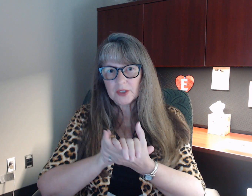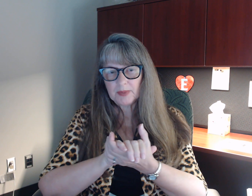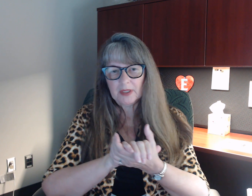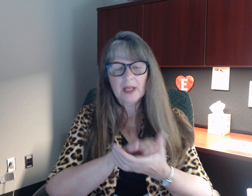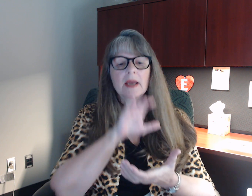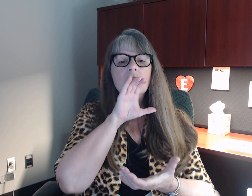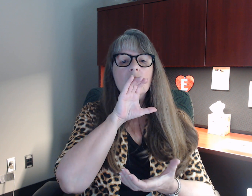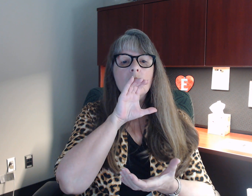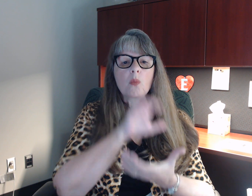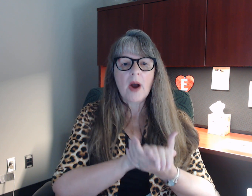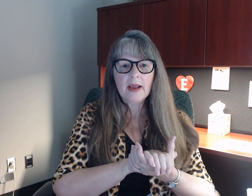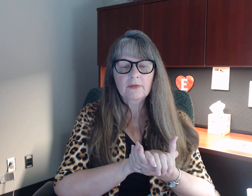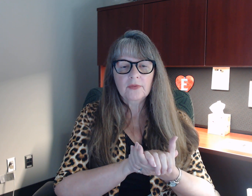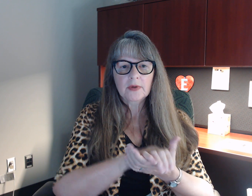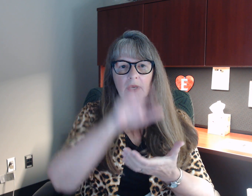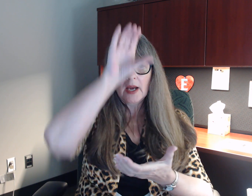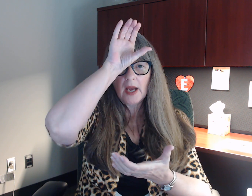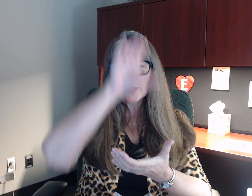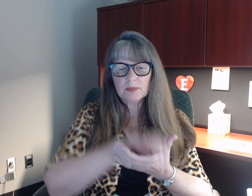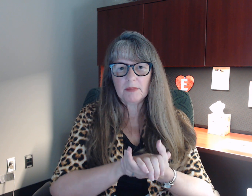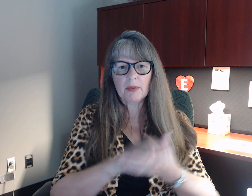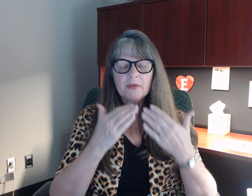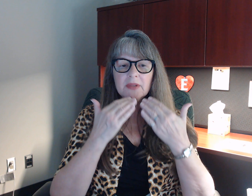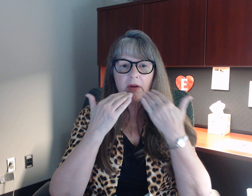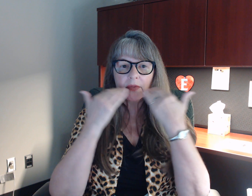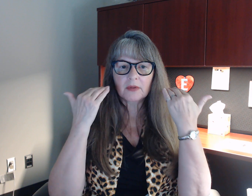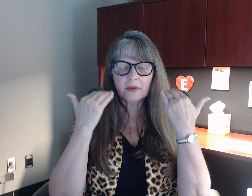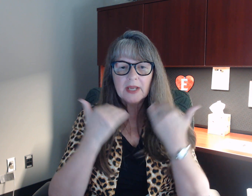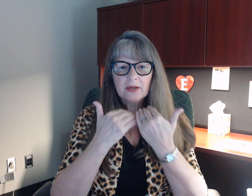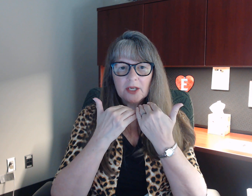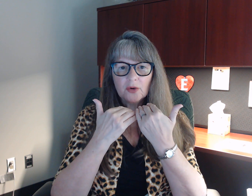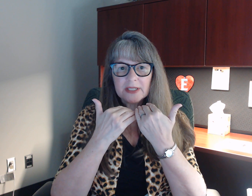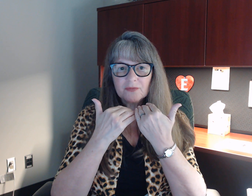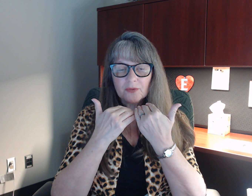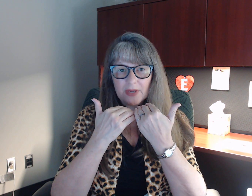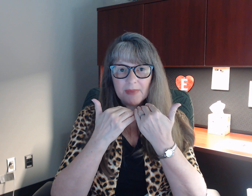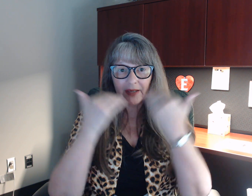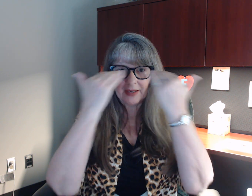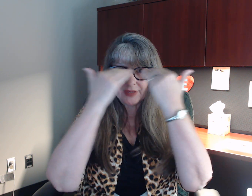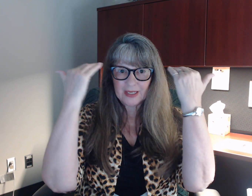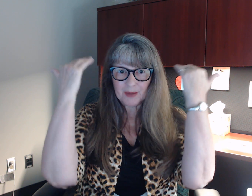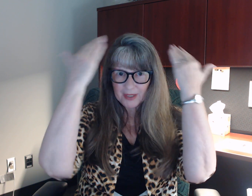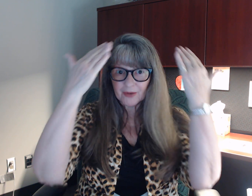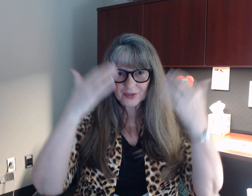husband. Wife, husband. Remember, everything on down here is for female, and everything up here is for